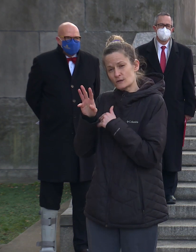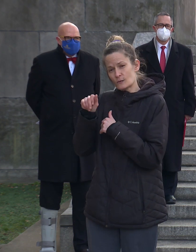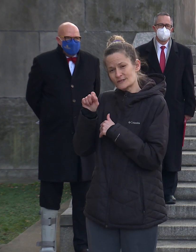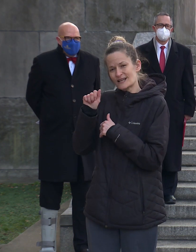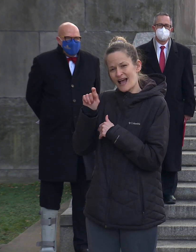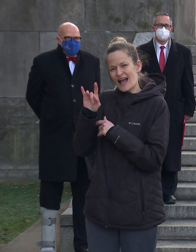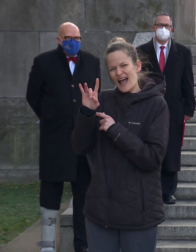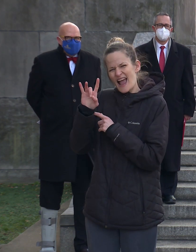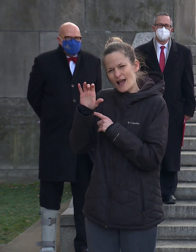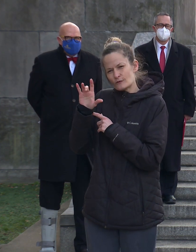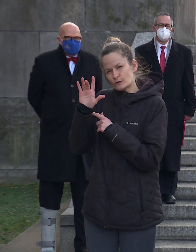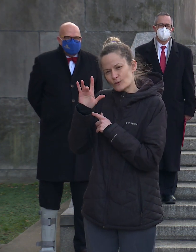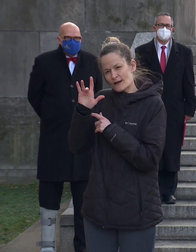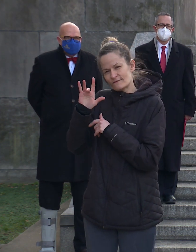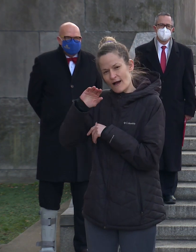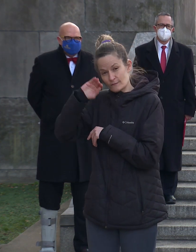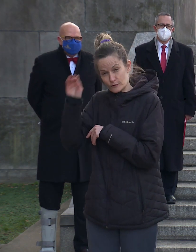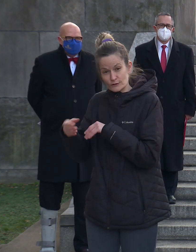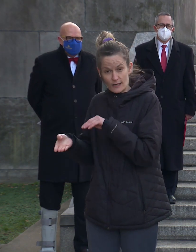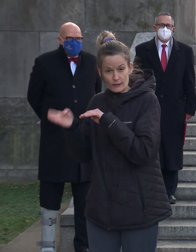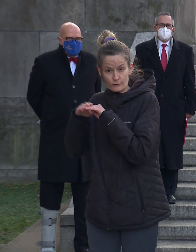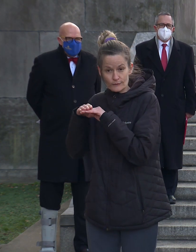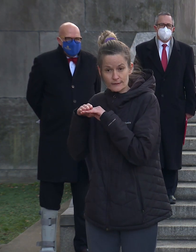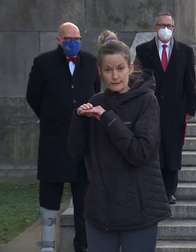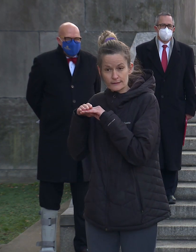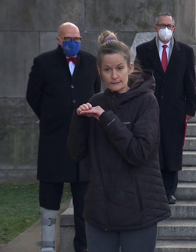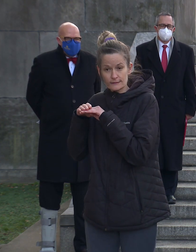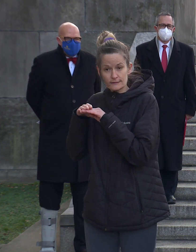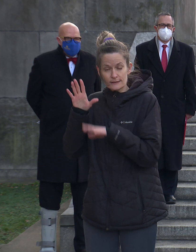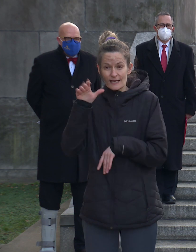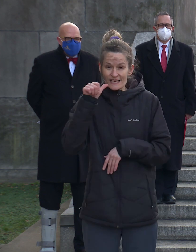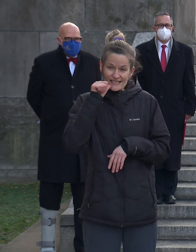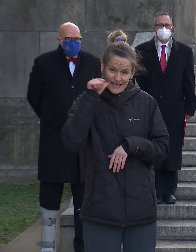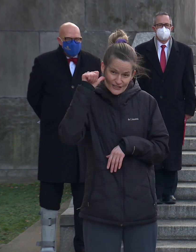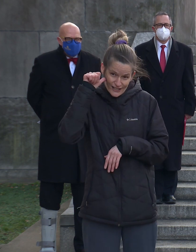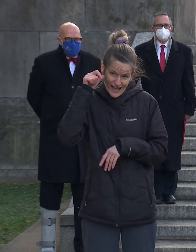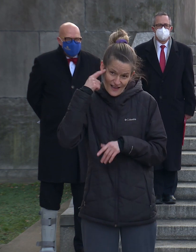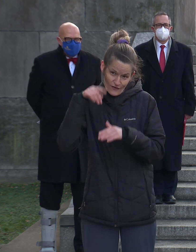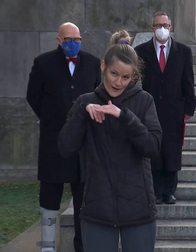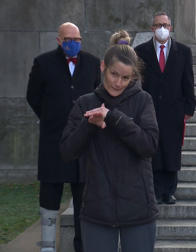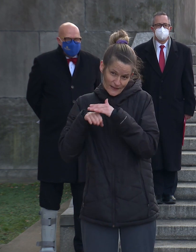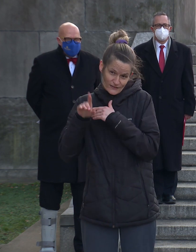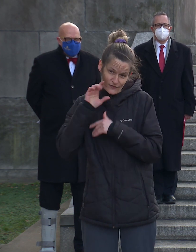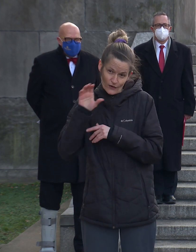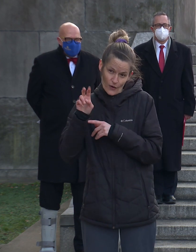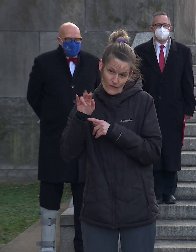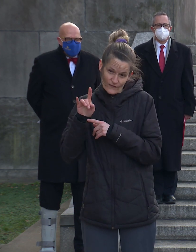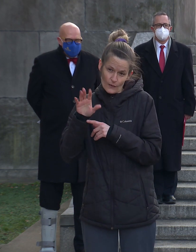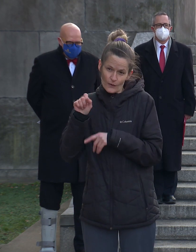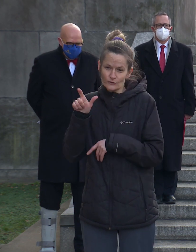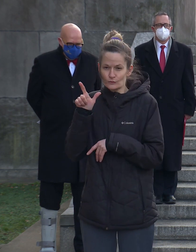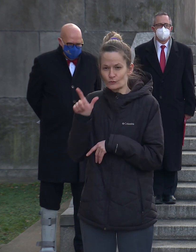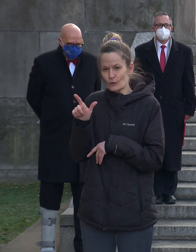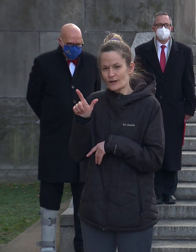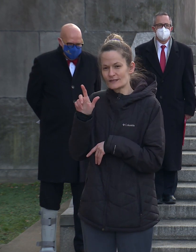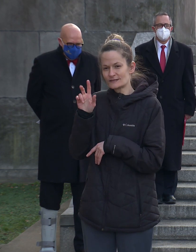825%. Yesterday alone, our admissions for COVID patients, 27.5% in 1